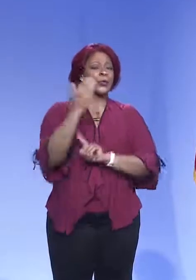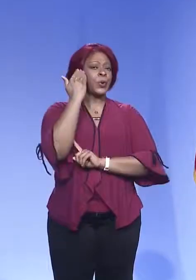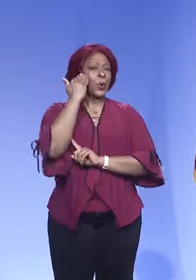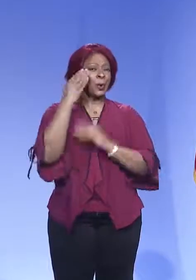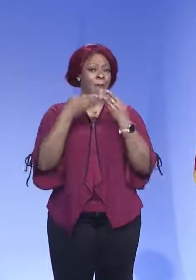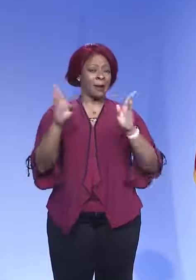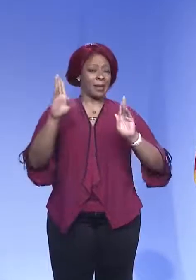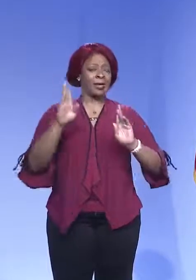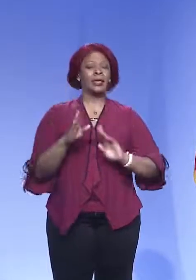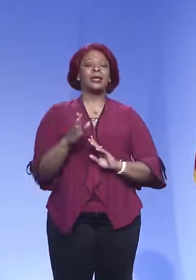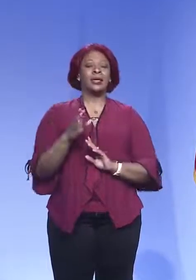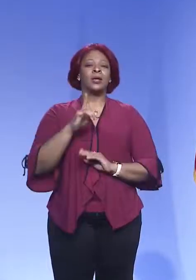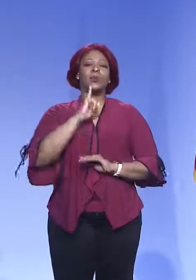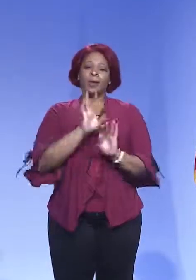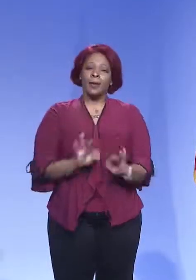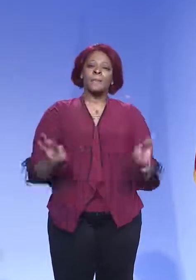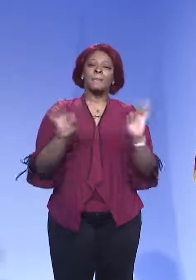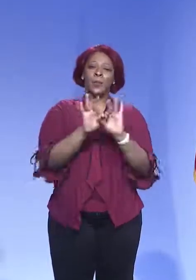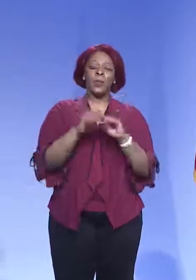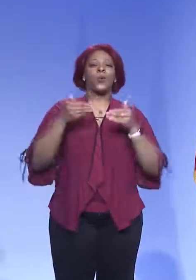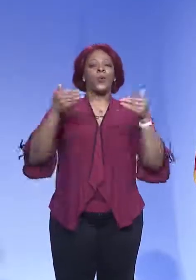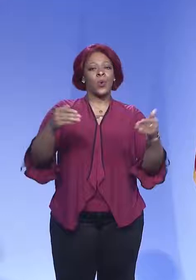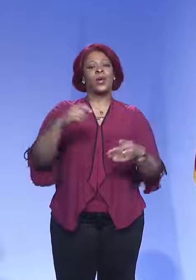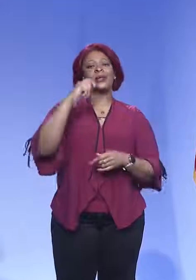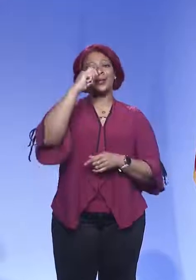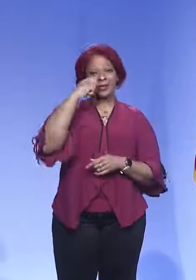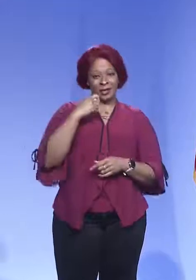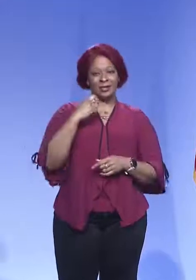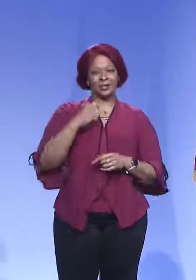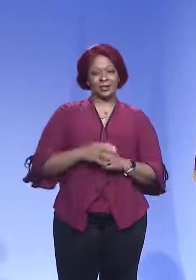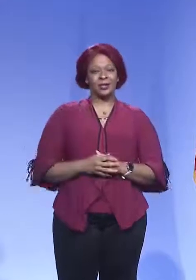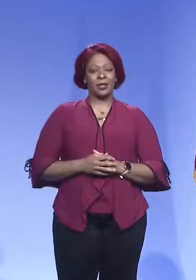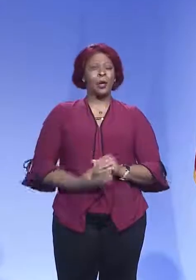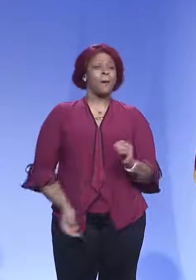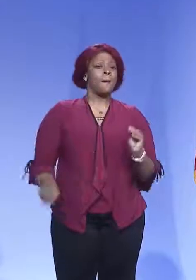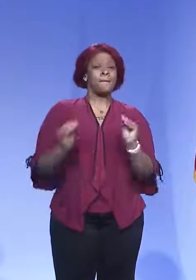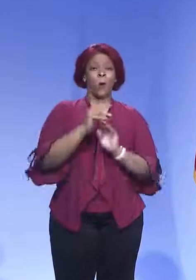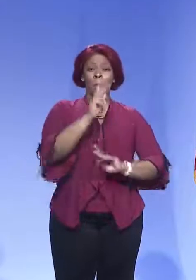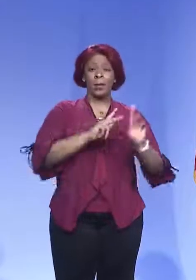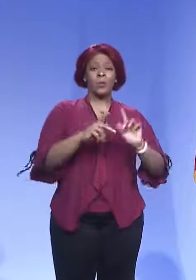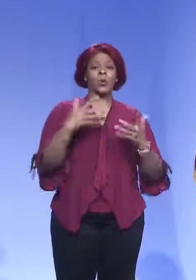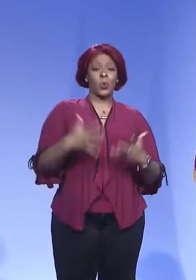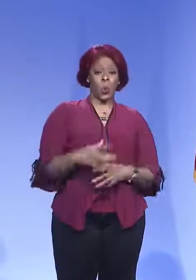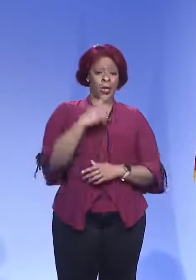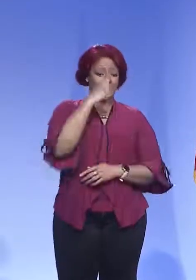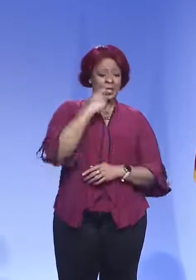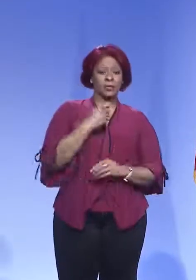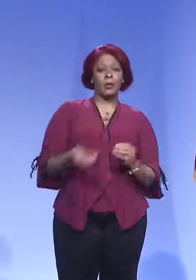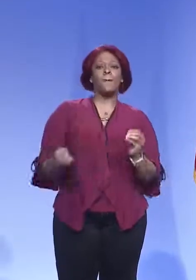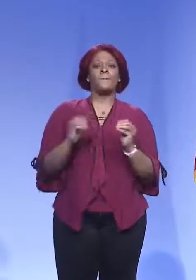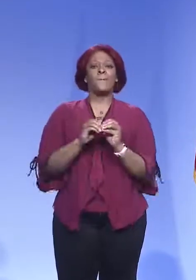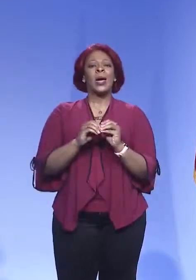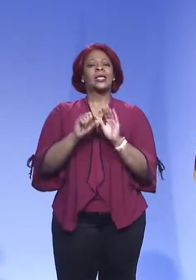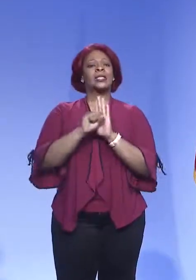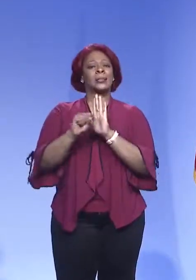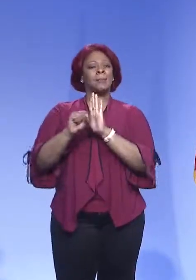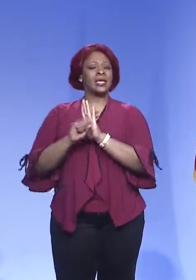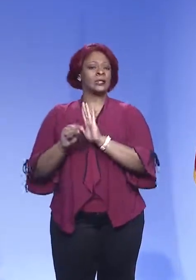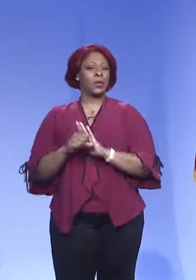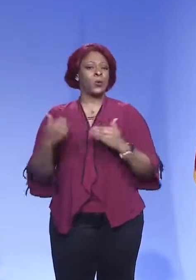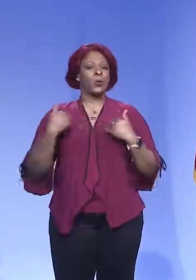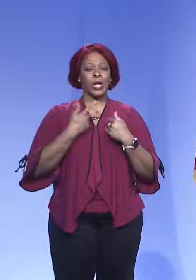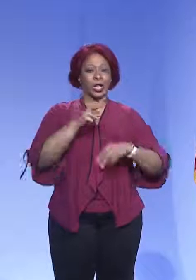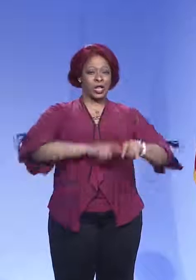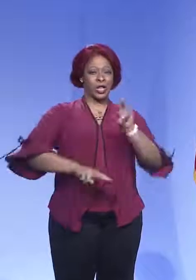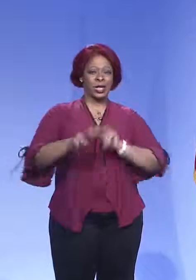is really it is important to get tested. The more people we get tested, the more specimens we can look at,